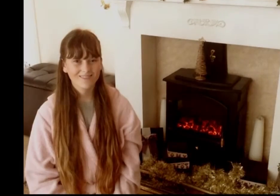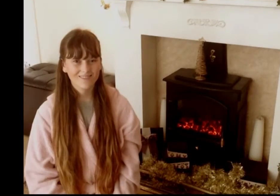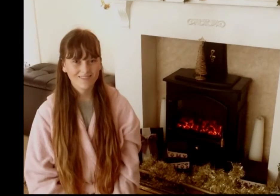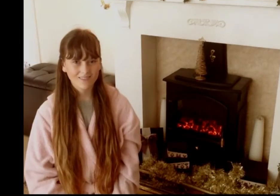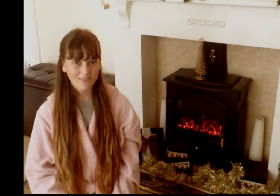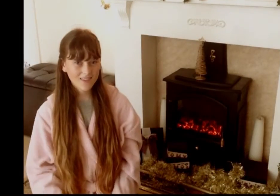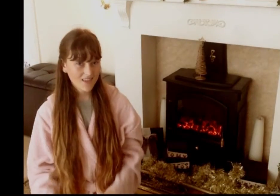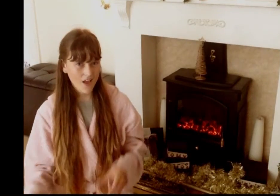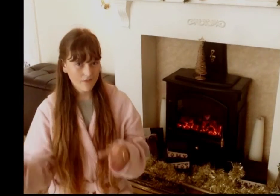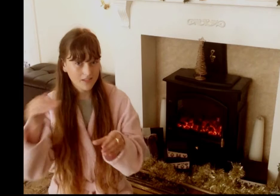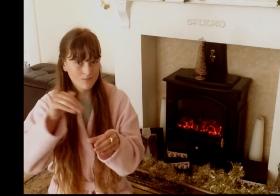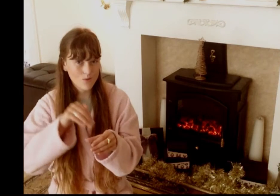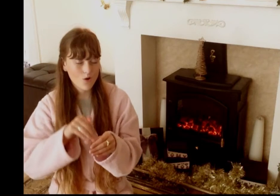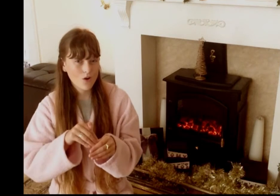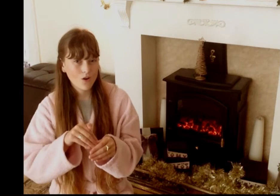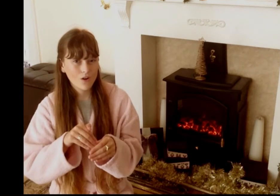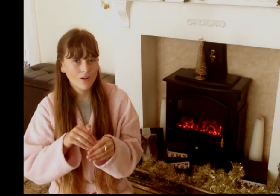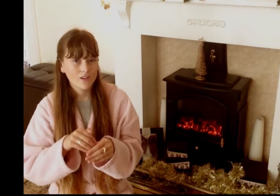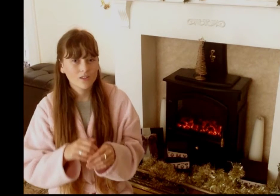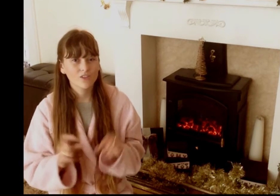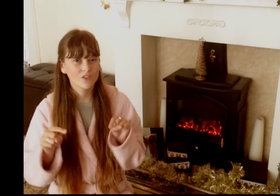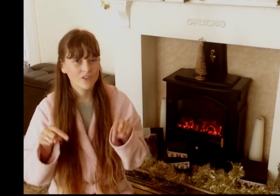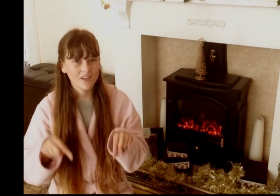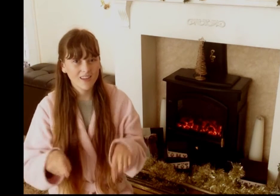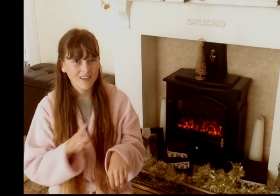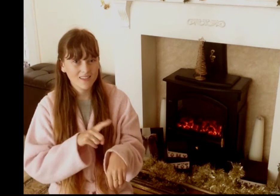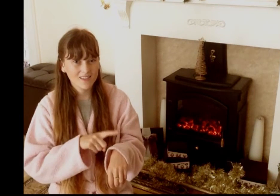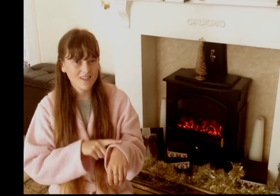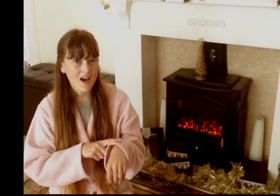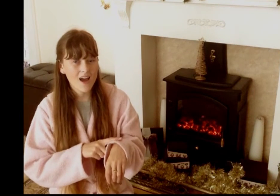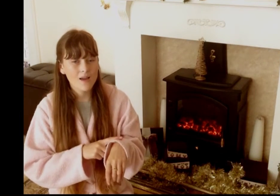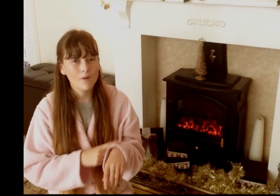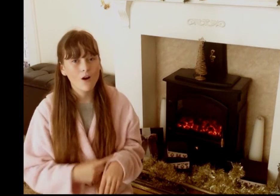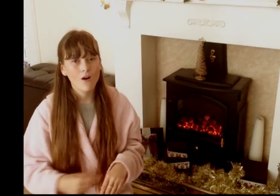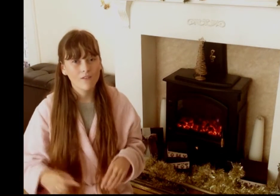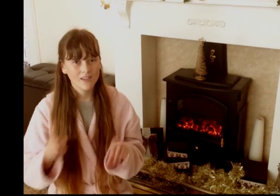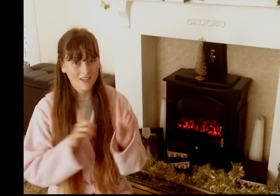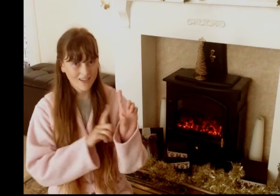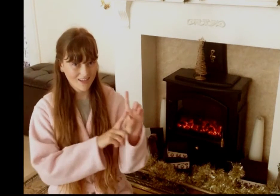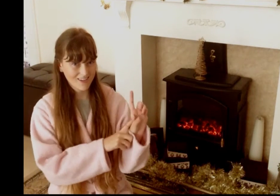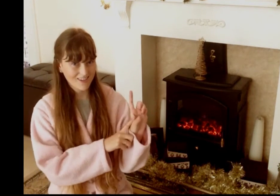There is more to this time of year